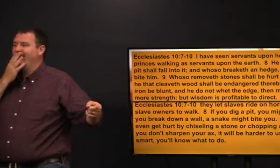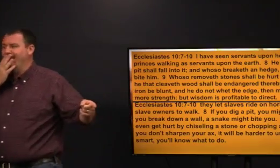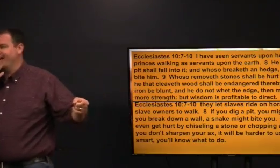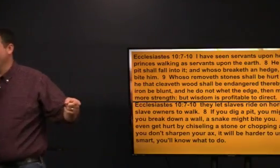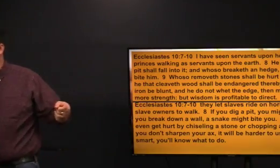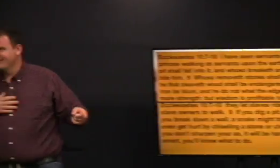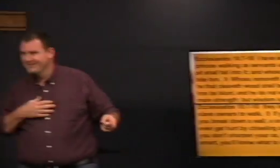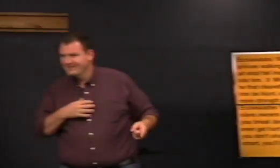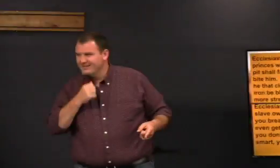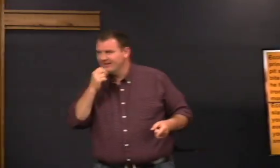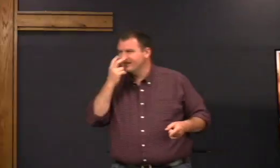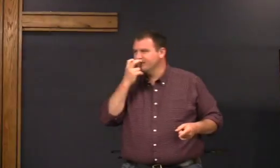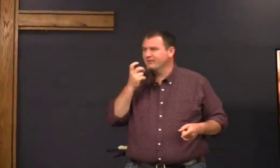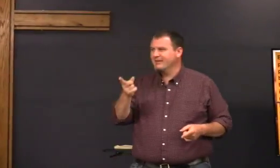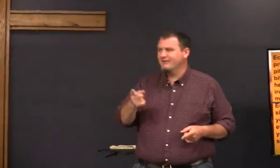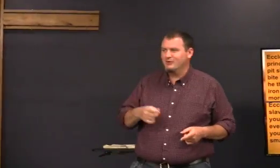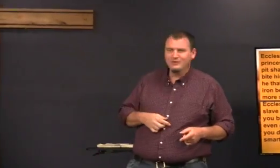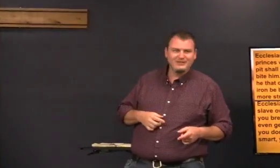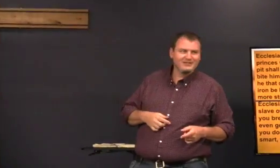ha. He doesn't believe you.